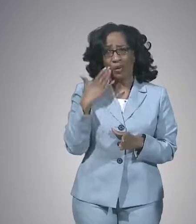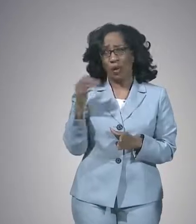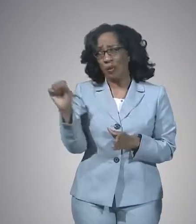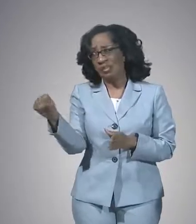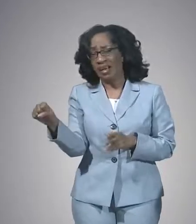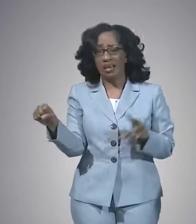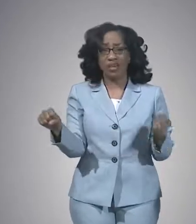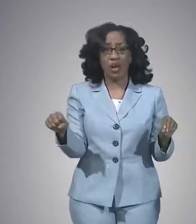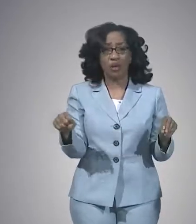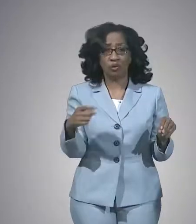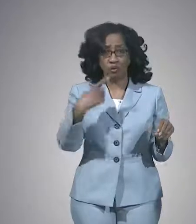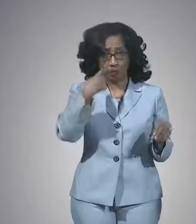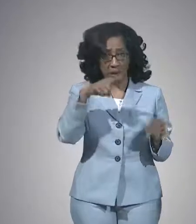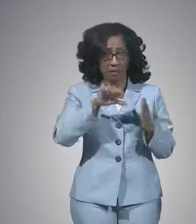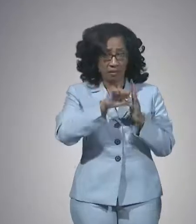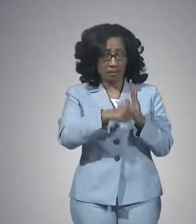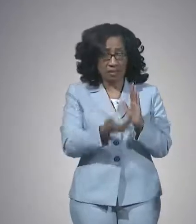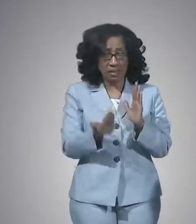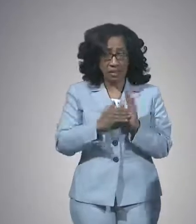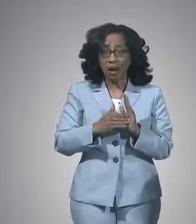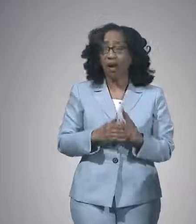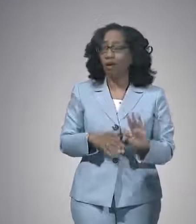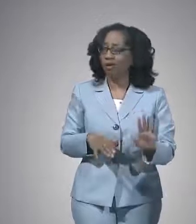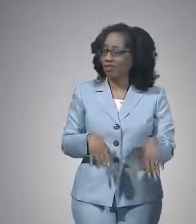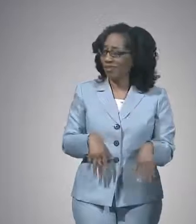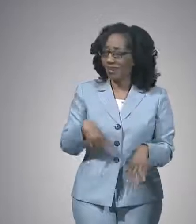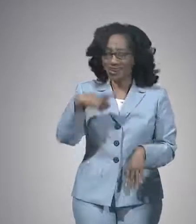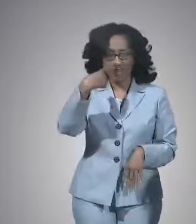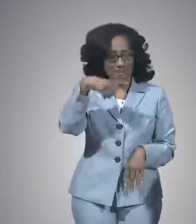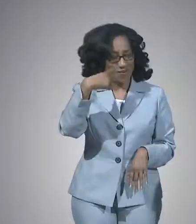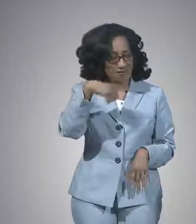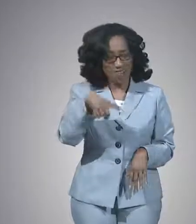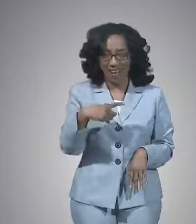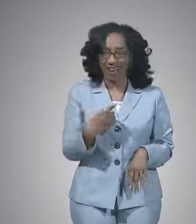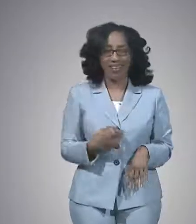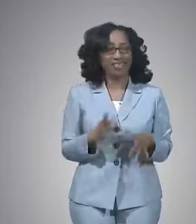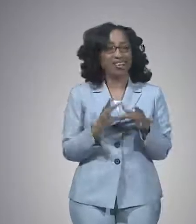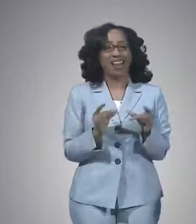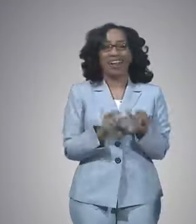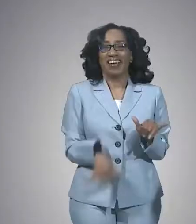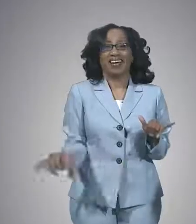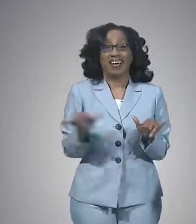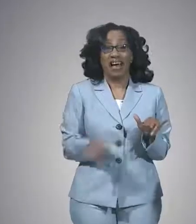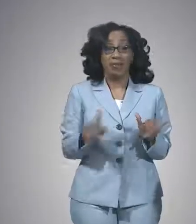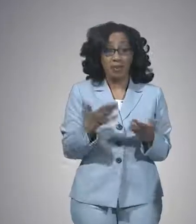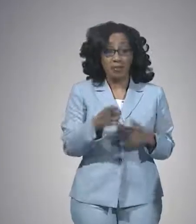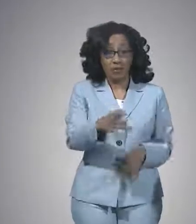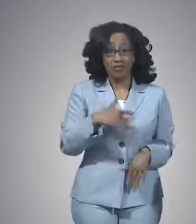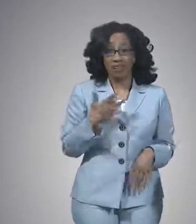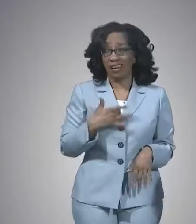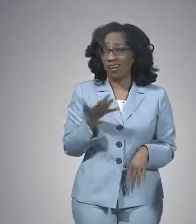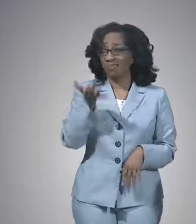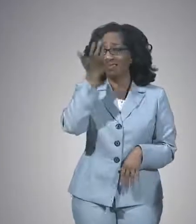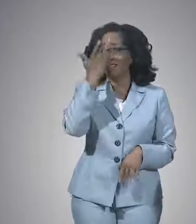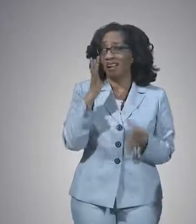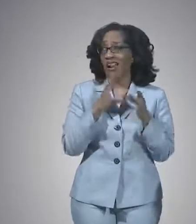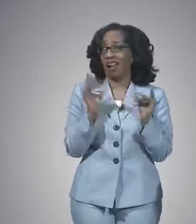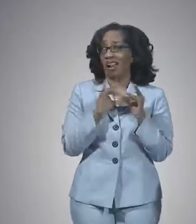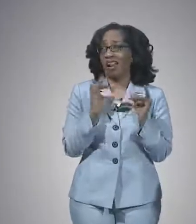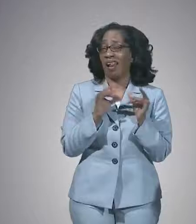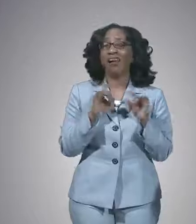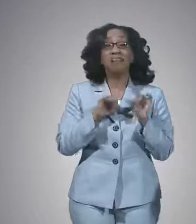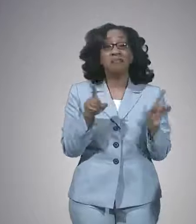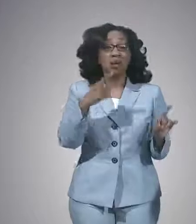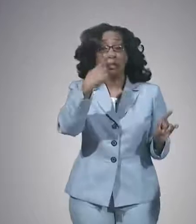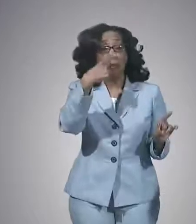vaccinated? Thank you so much. Oh, no problem. And I do not mind sounding like a broken record. You all may be tired of it, but I am not. Because if